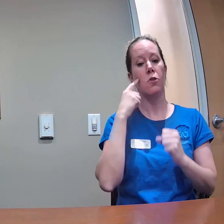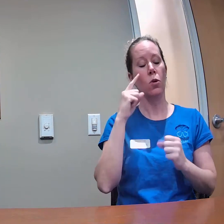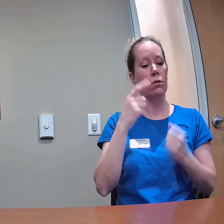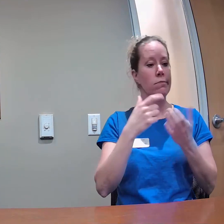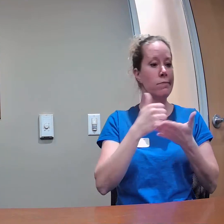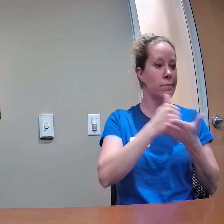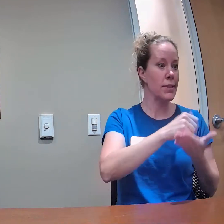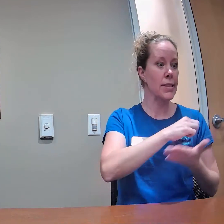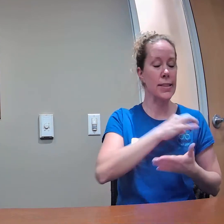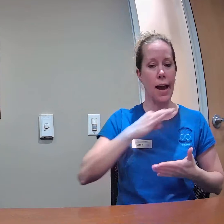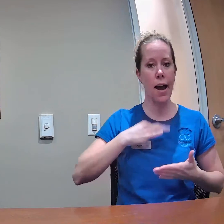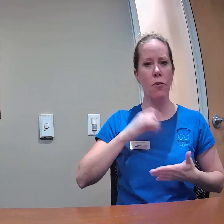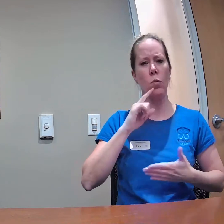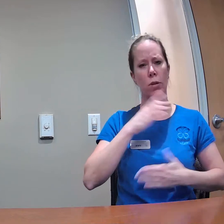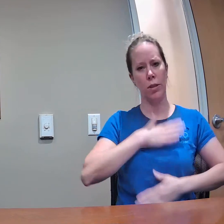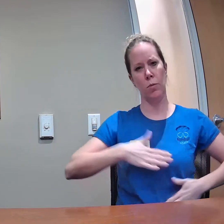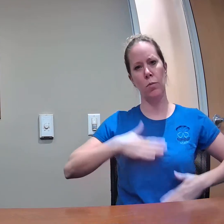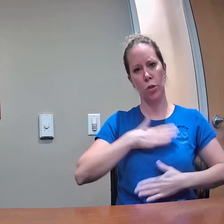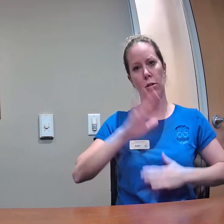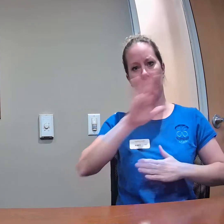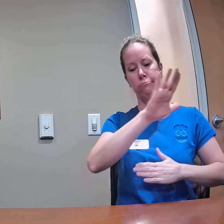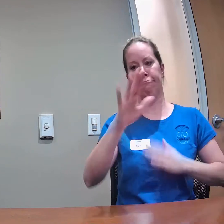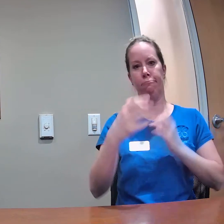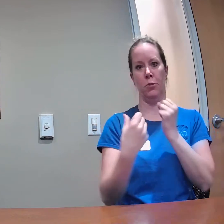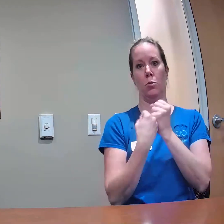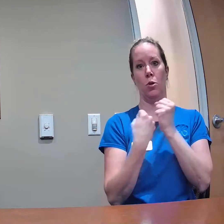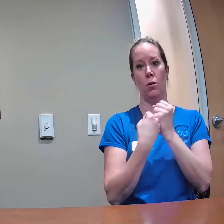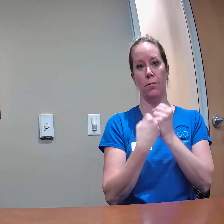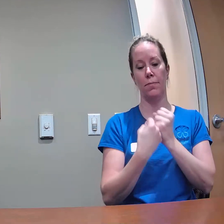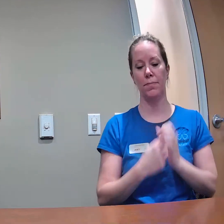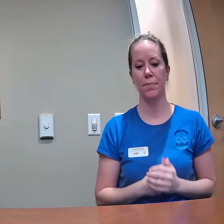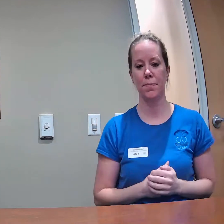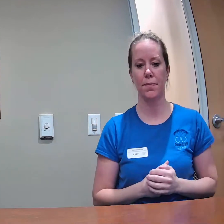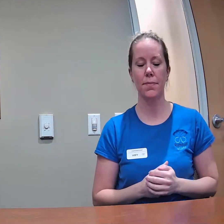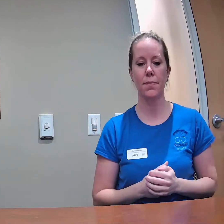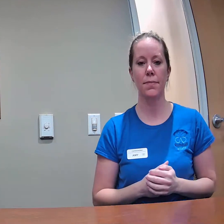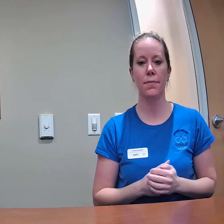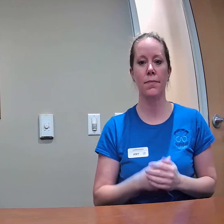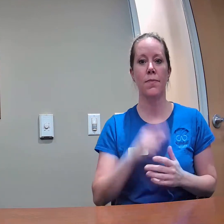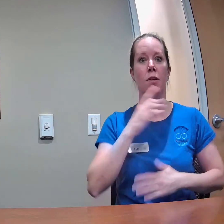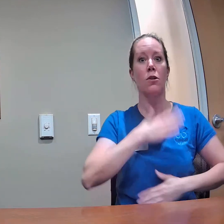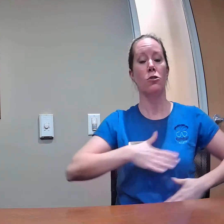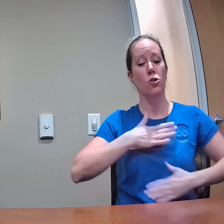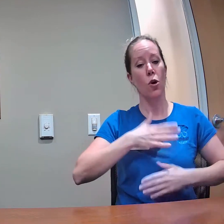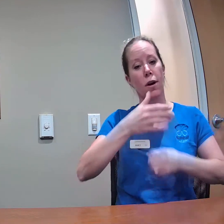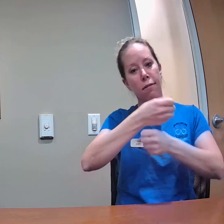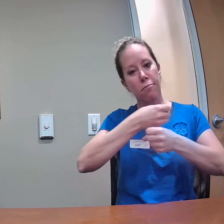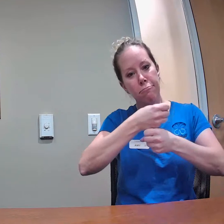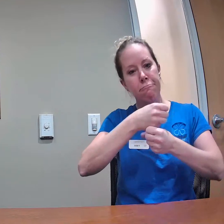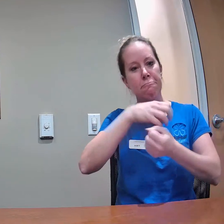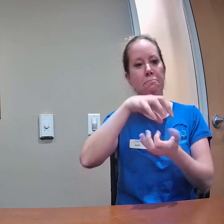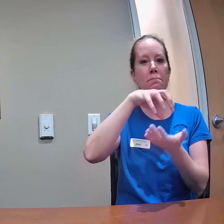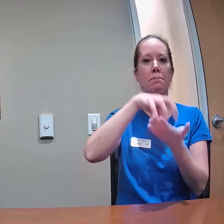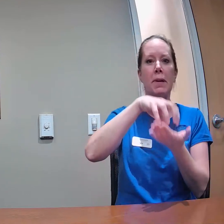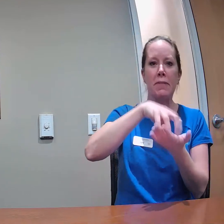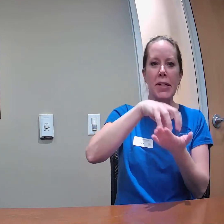staff. It's muchly appreciated. We enjoy the coffee and muffins